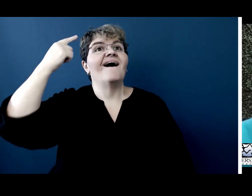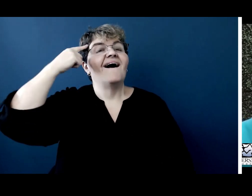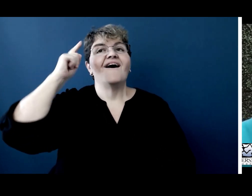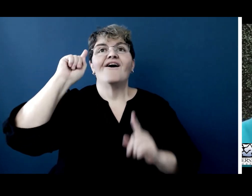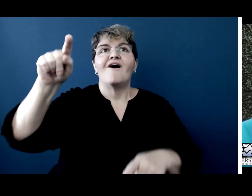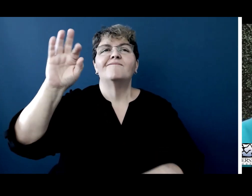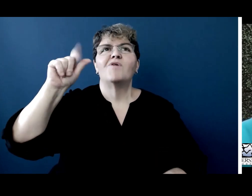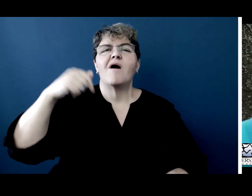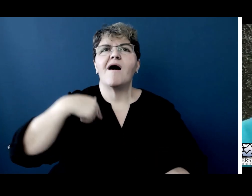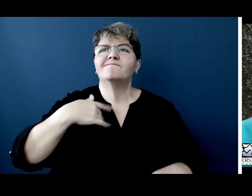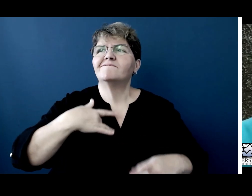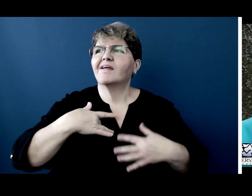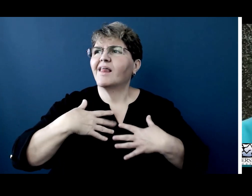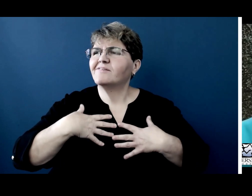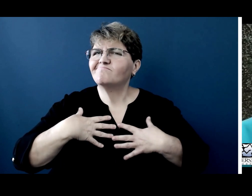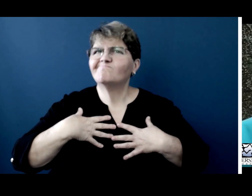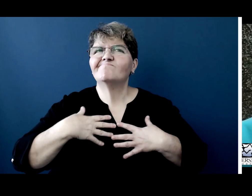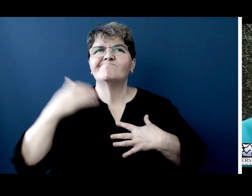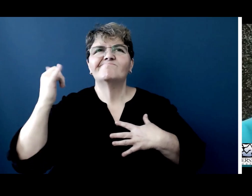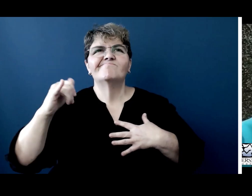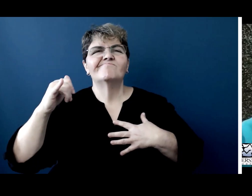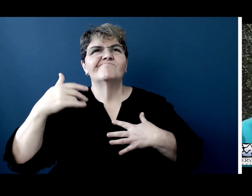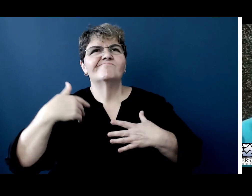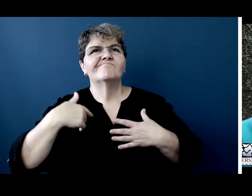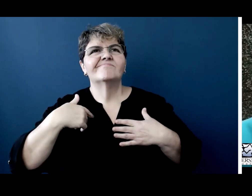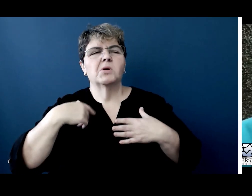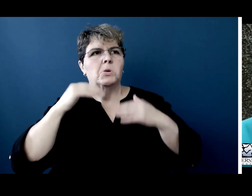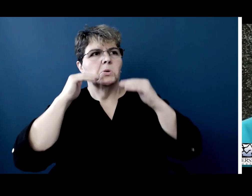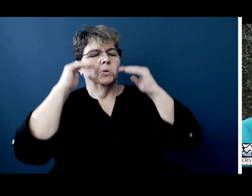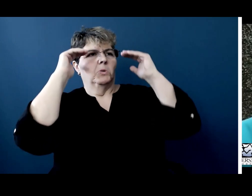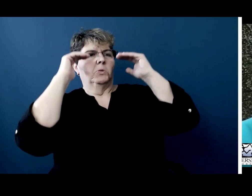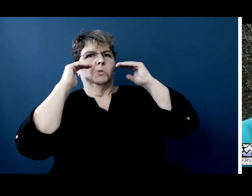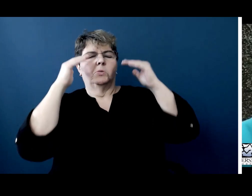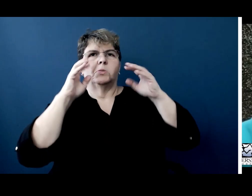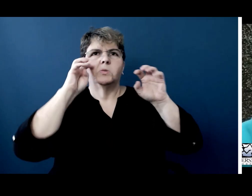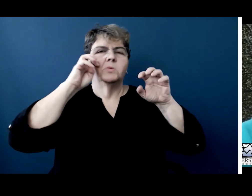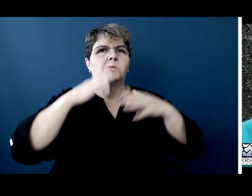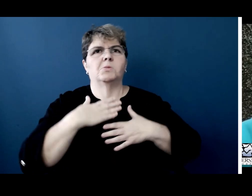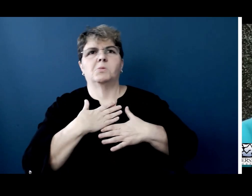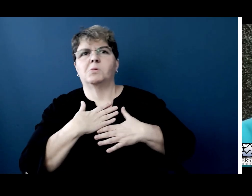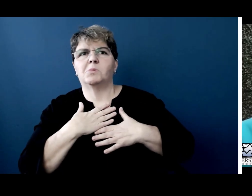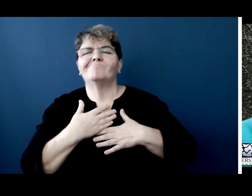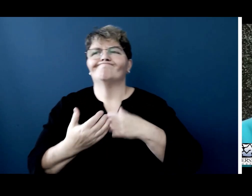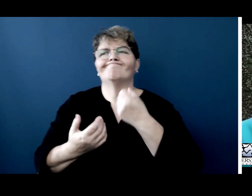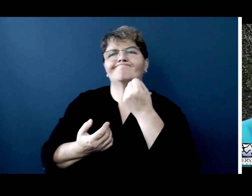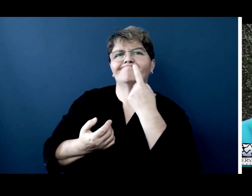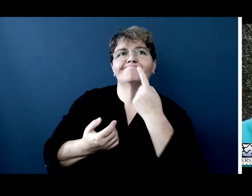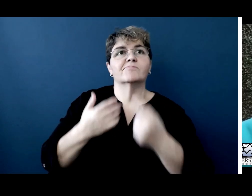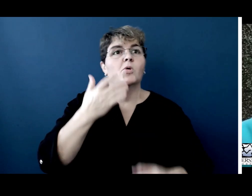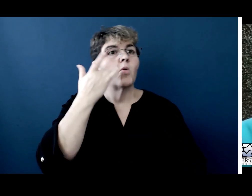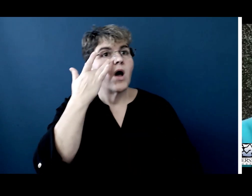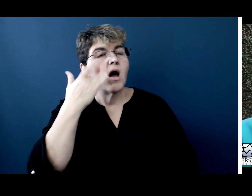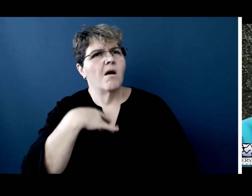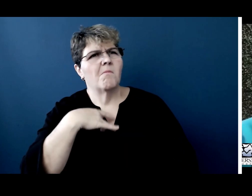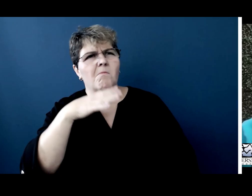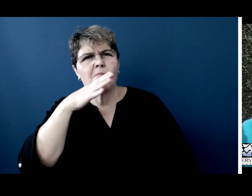That was the best. Yeah. Yeah. So you look back at those now with some sadness, but also you're able to kind